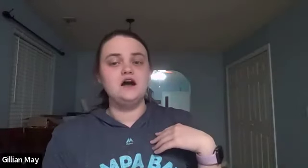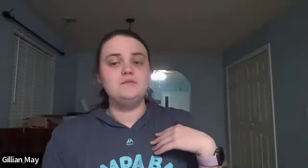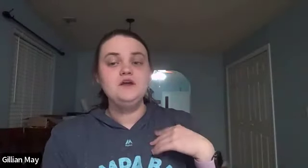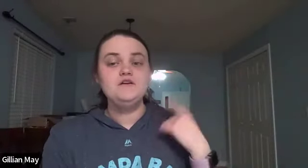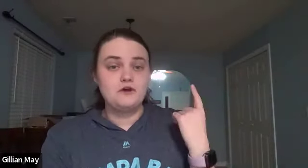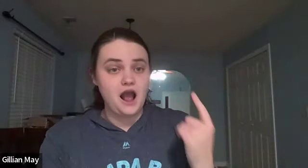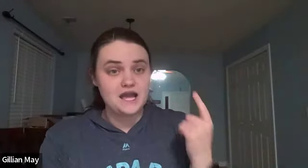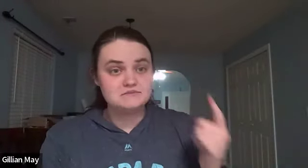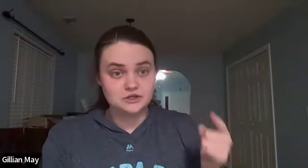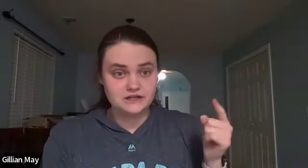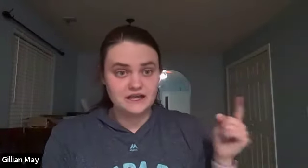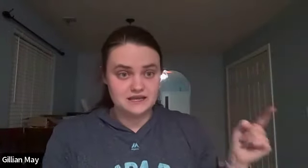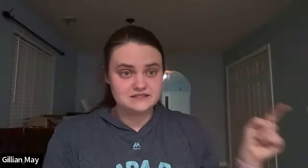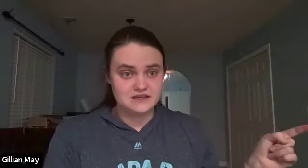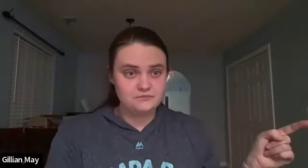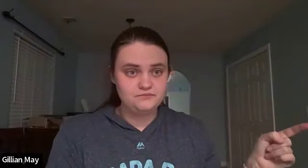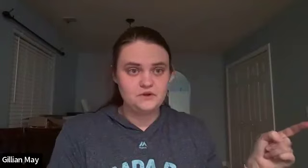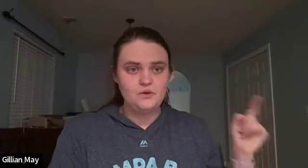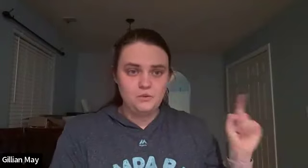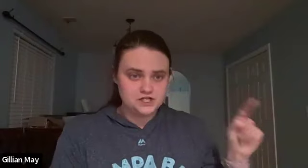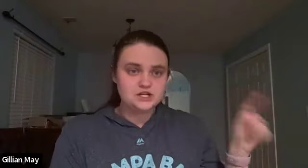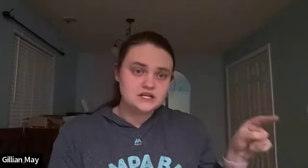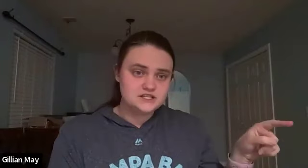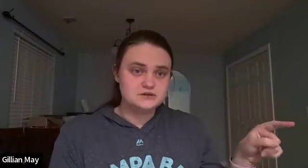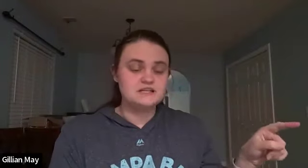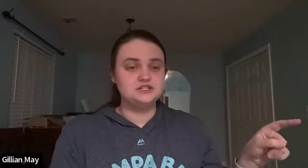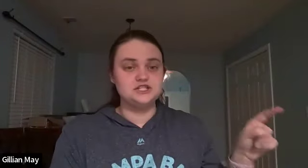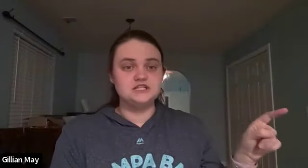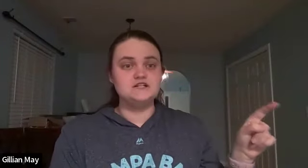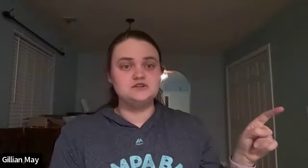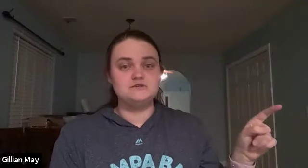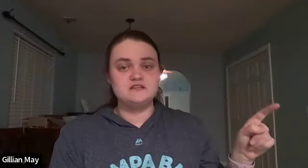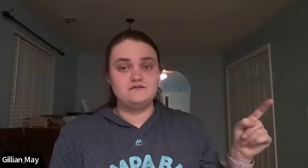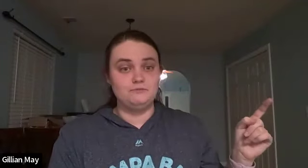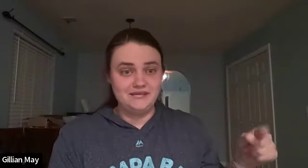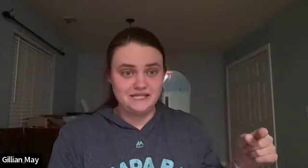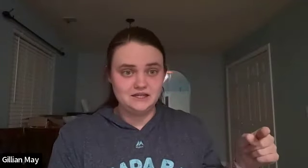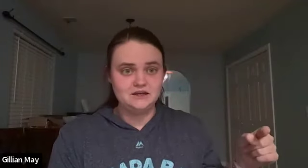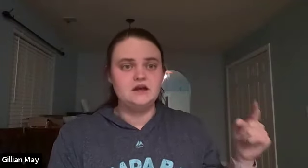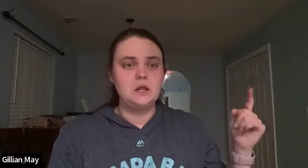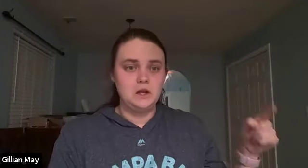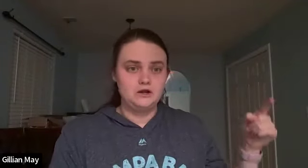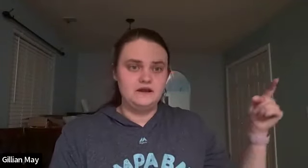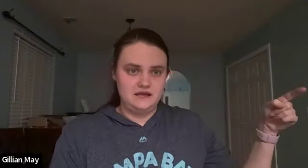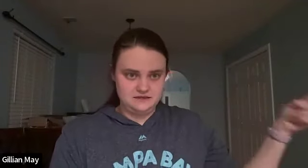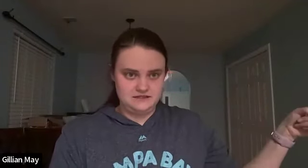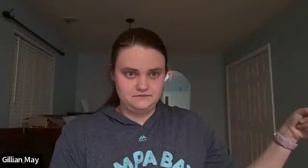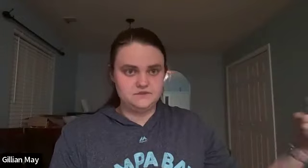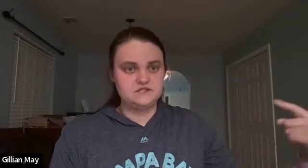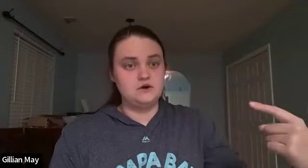learn. For I am learning ASL, what you're going to do is you're just going to do the sign for me, learn ASL. So